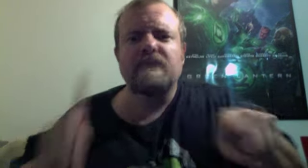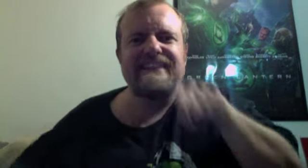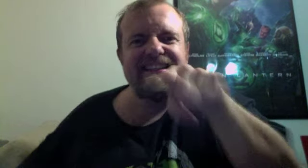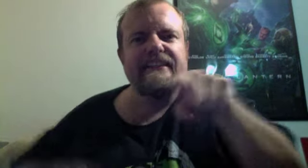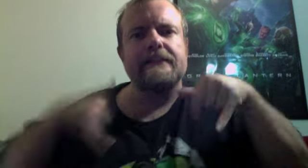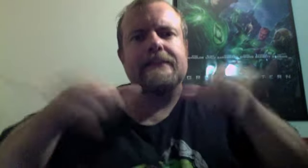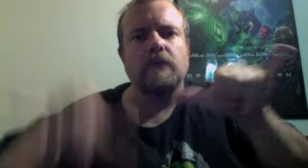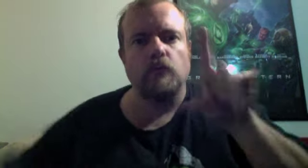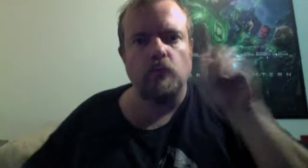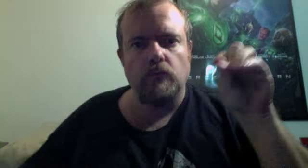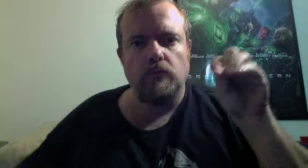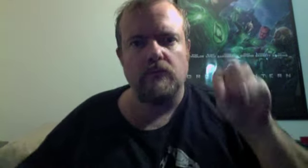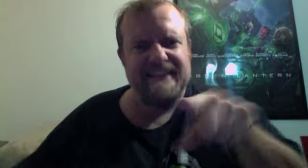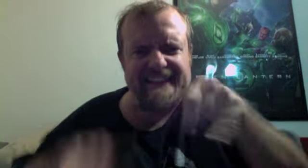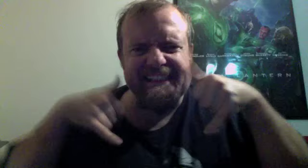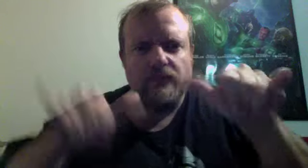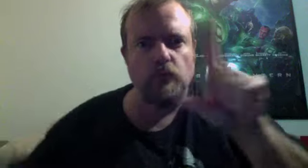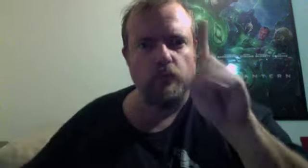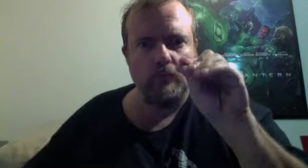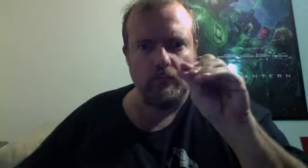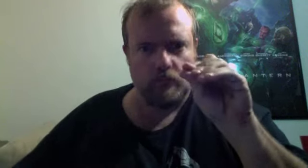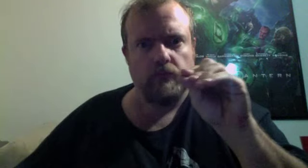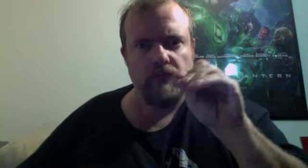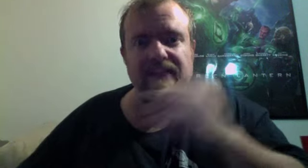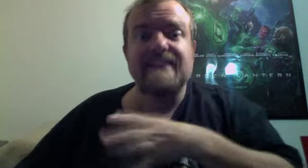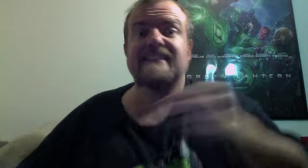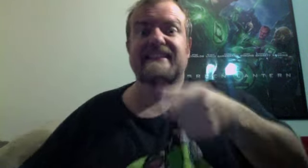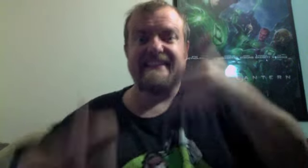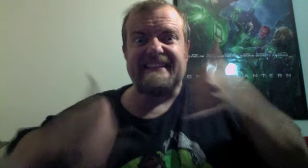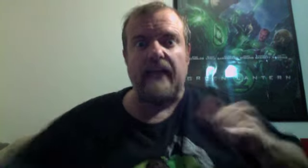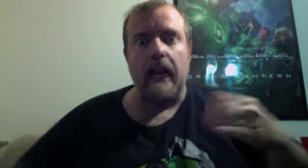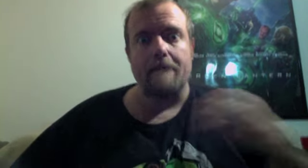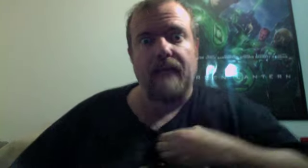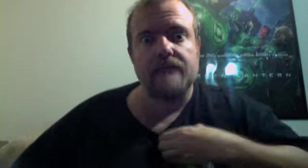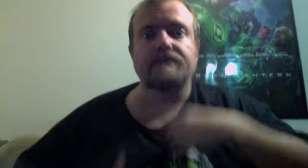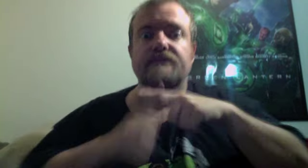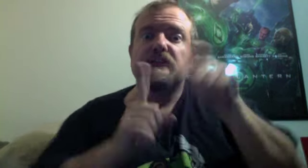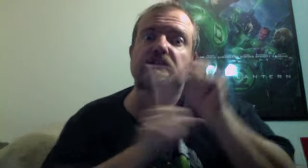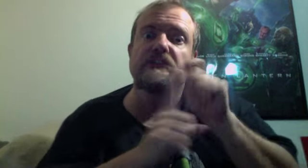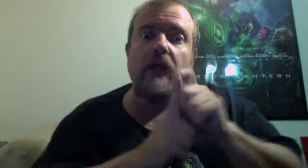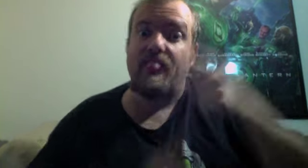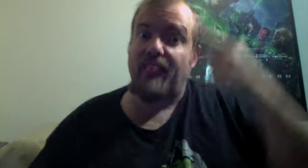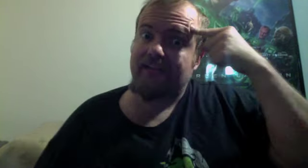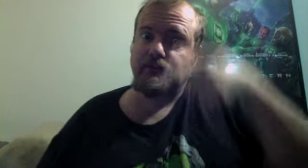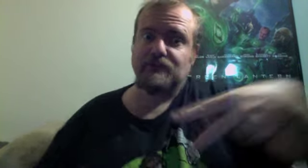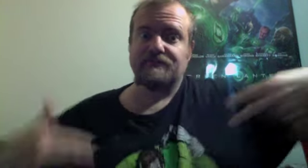arms on the heel band. This shiny set of spurs is ready for some horsing around.